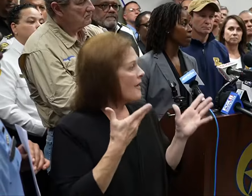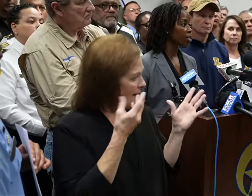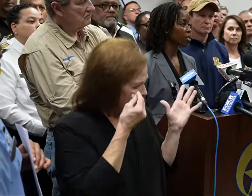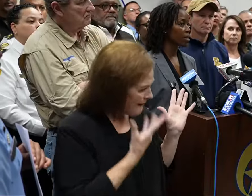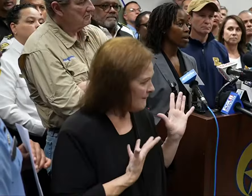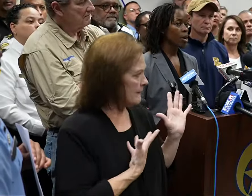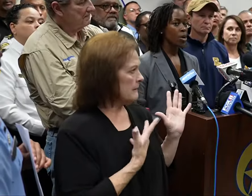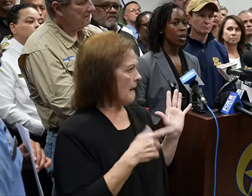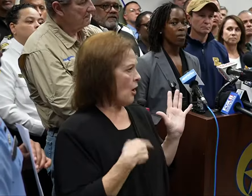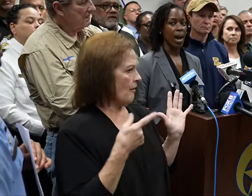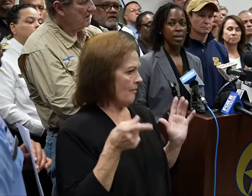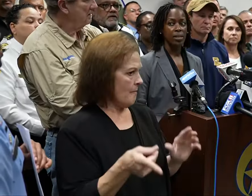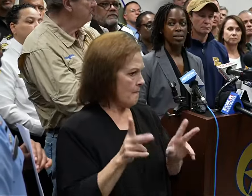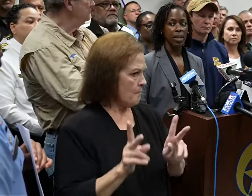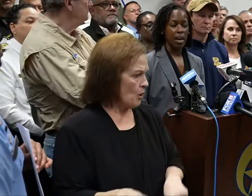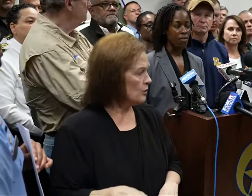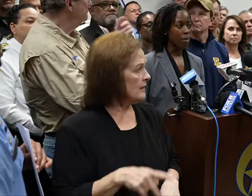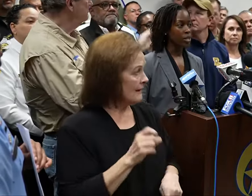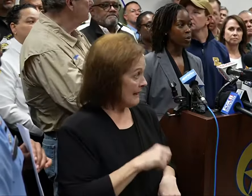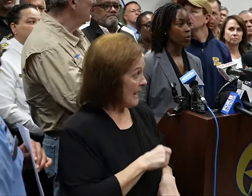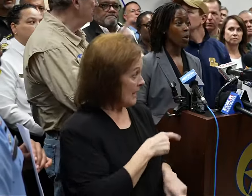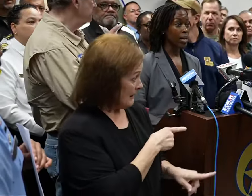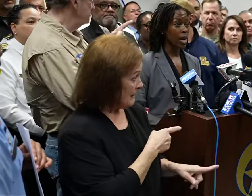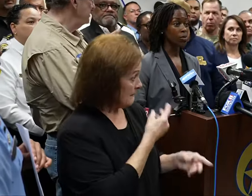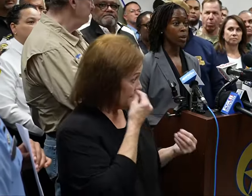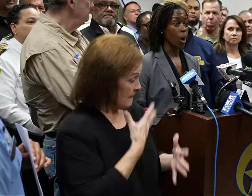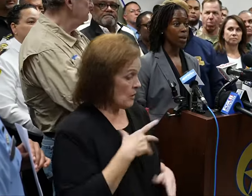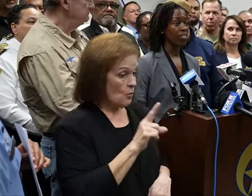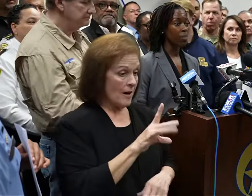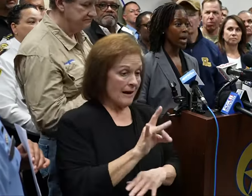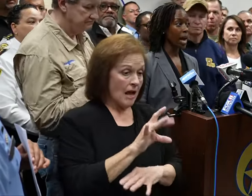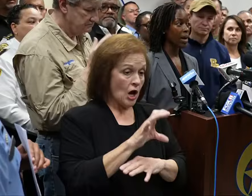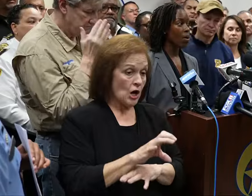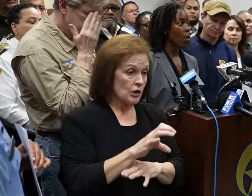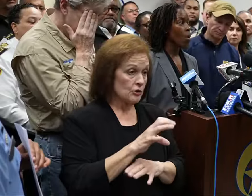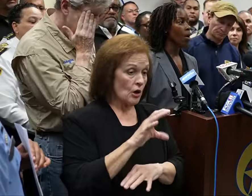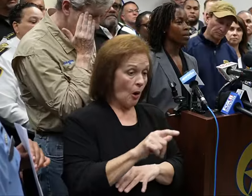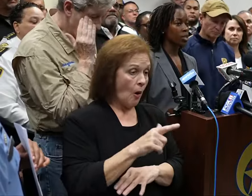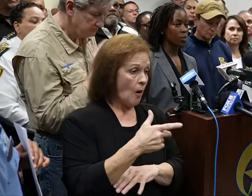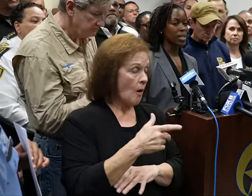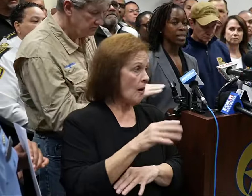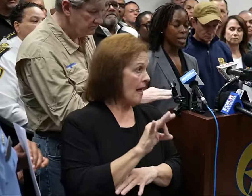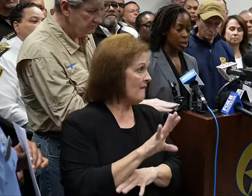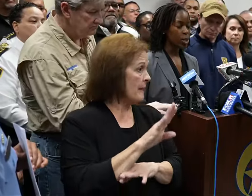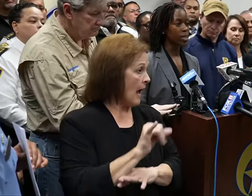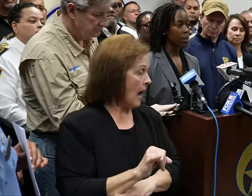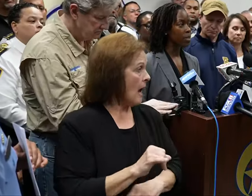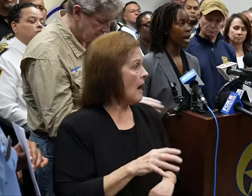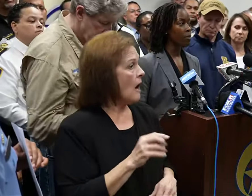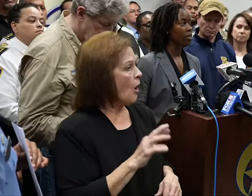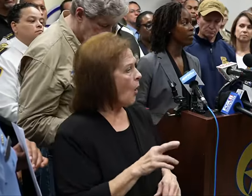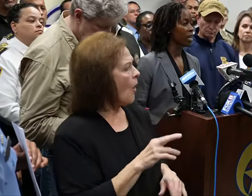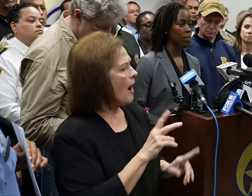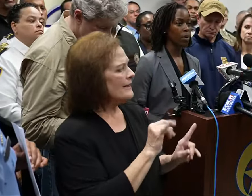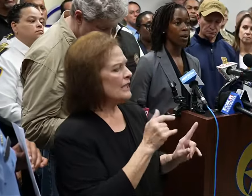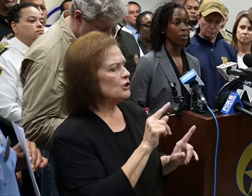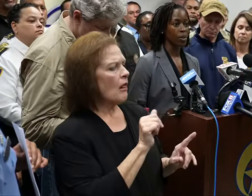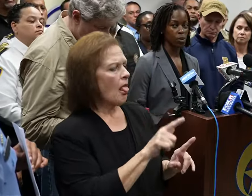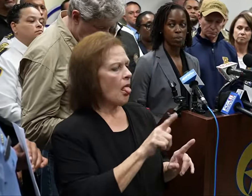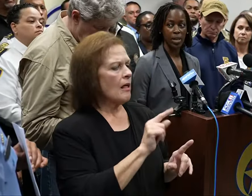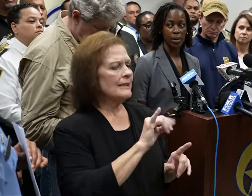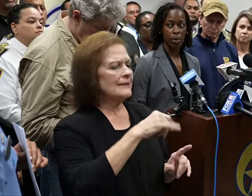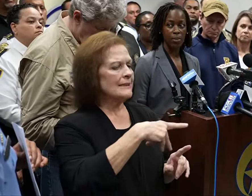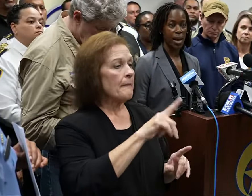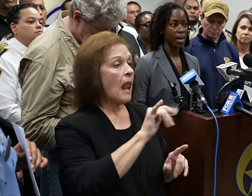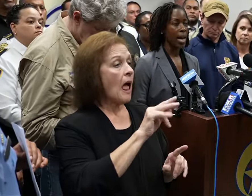this information. You can provide us that information through 1-800-CALL-FBI or our digital tips line, which is available on our